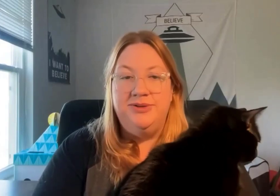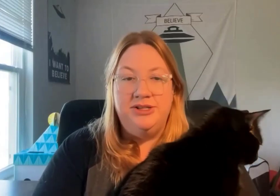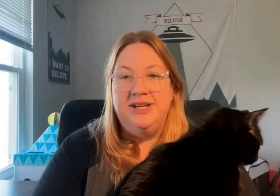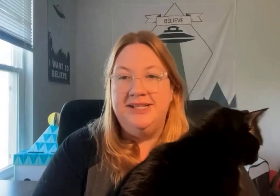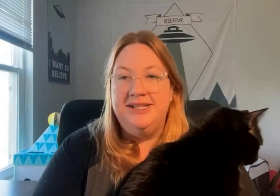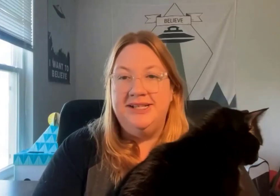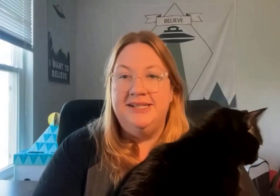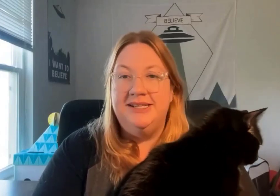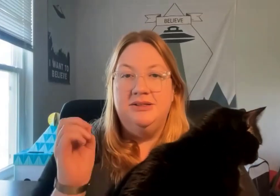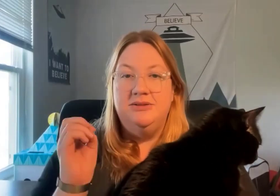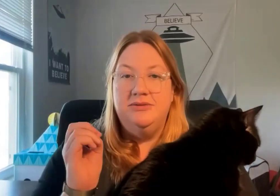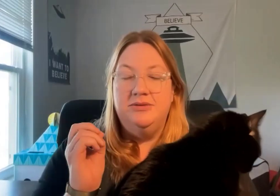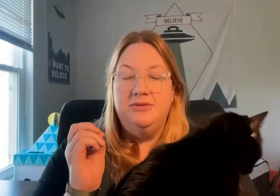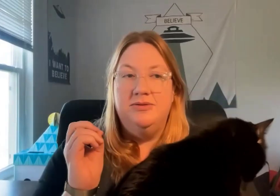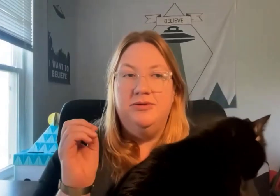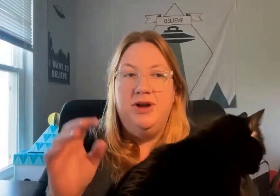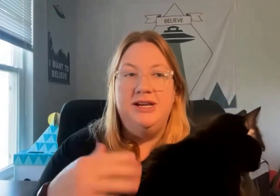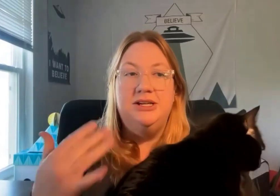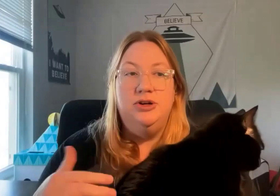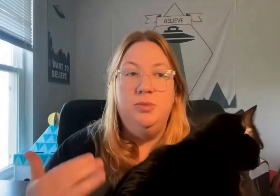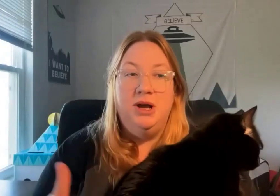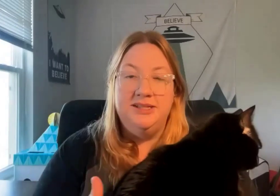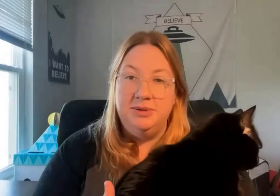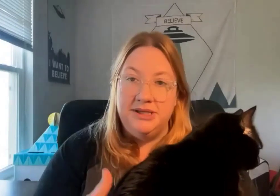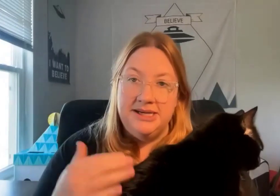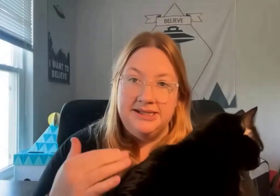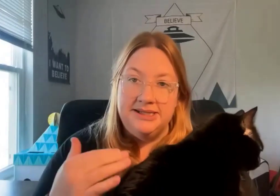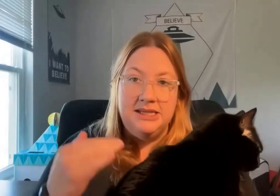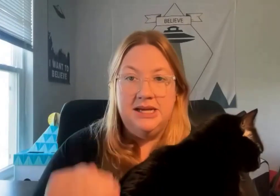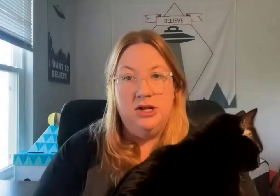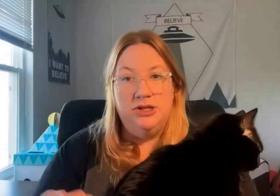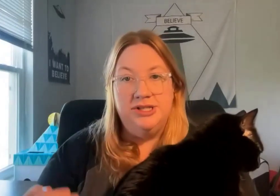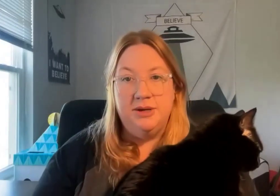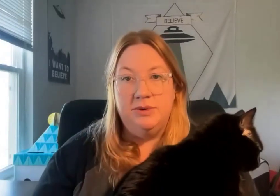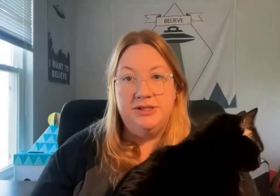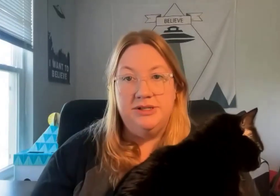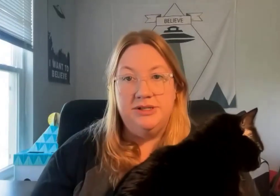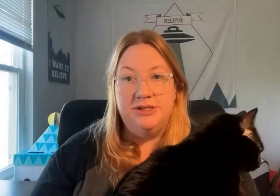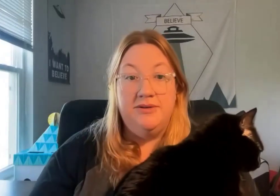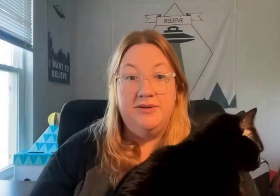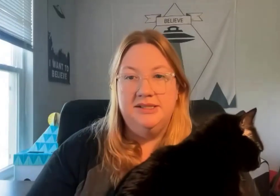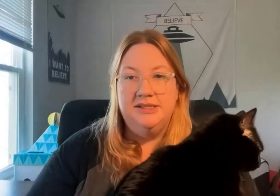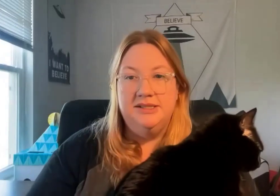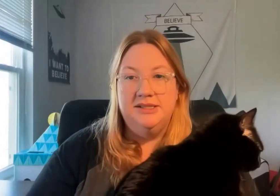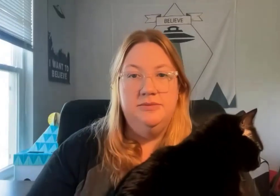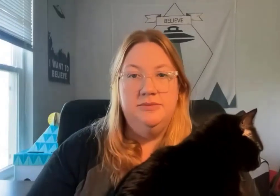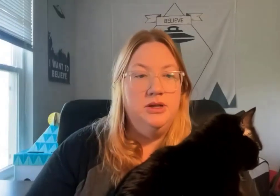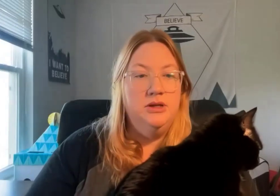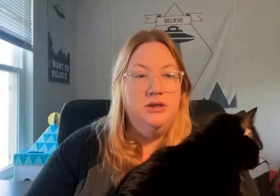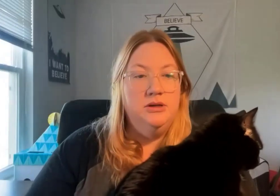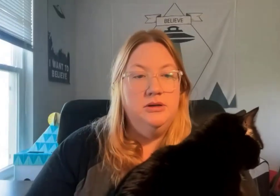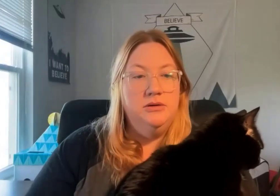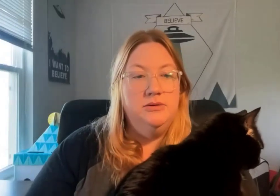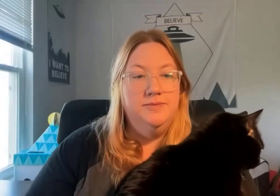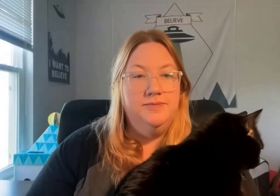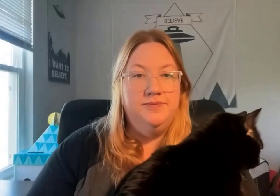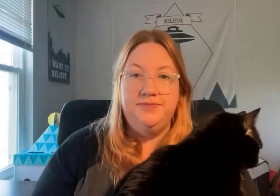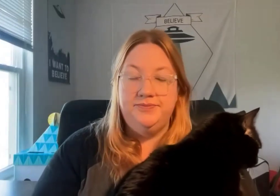those interfaces and finding new possibilities in the technologies that we do have access to.